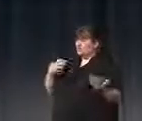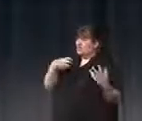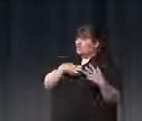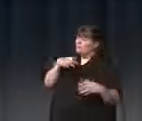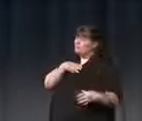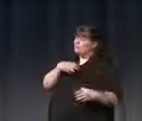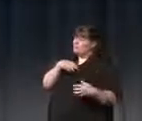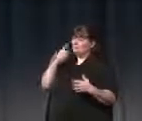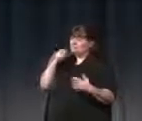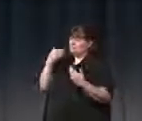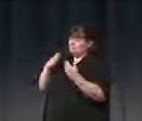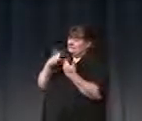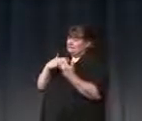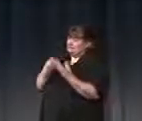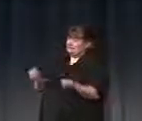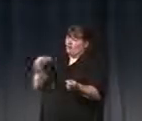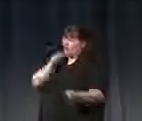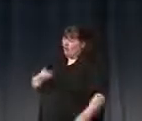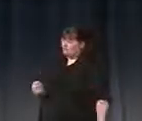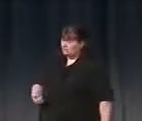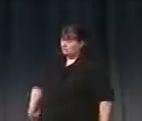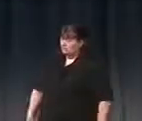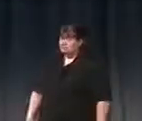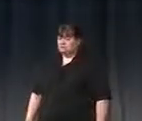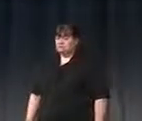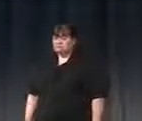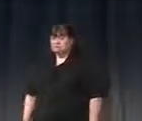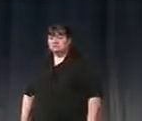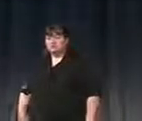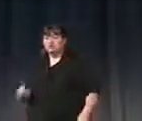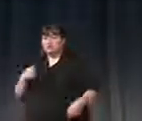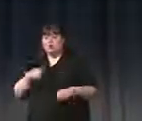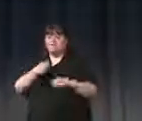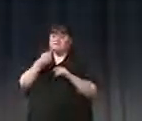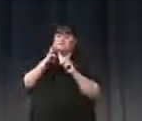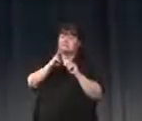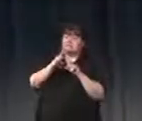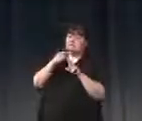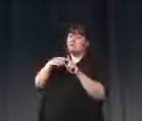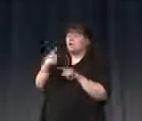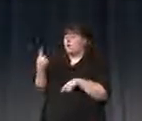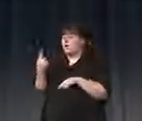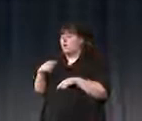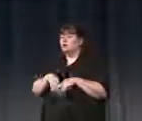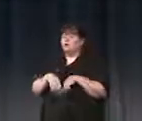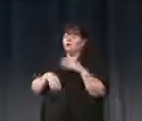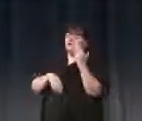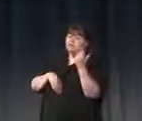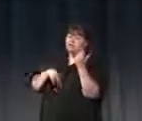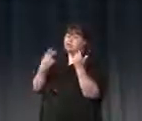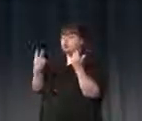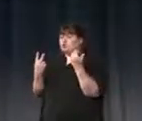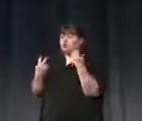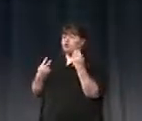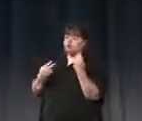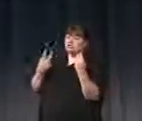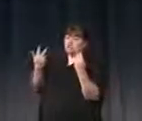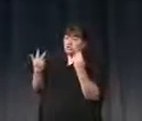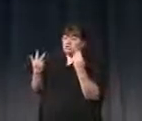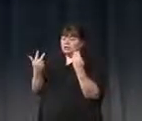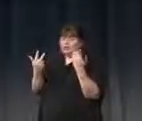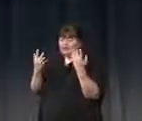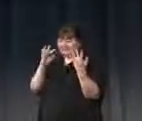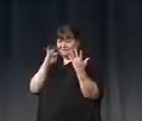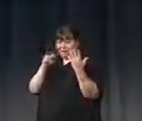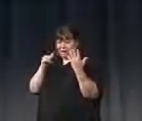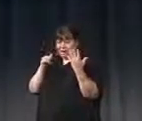because it's not something that you can in general solve, right? You could have 16 and 1, that equals 17. You could have 15 and 2, 14 and 3, so on and